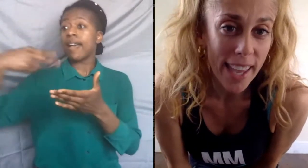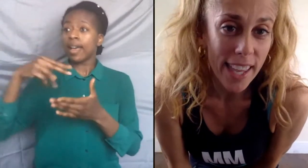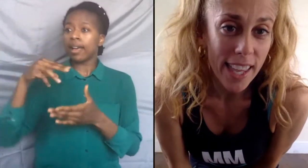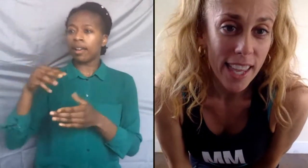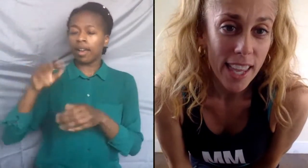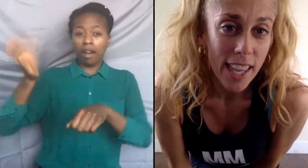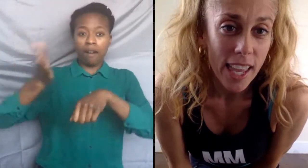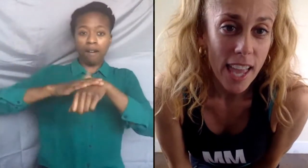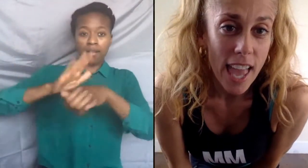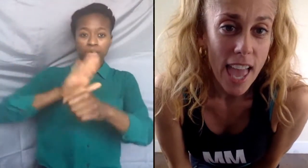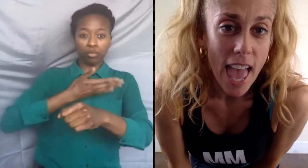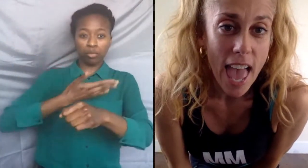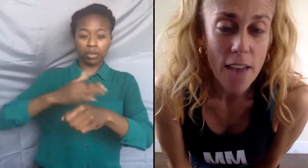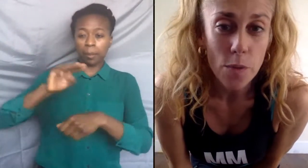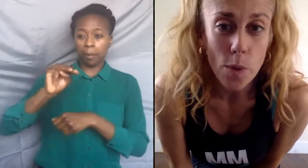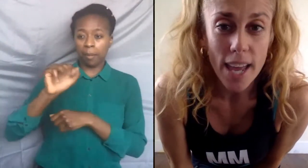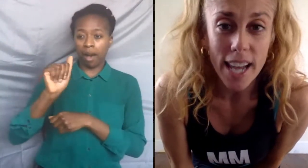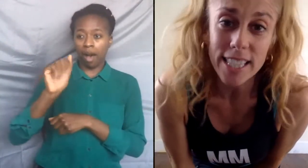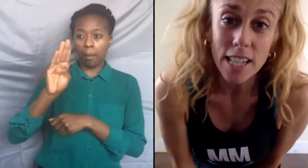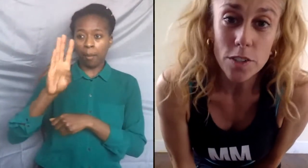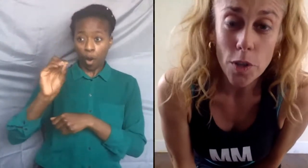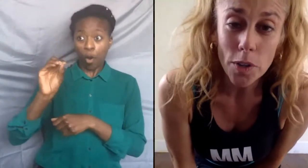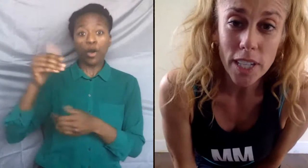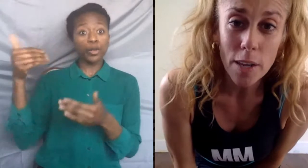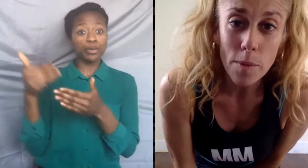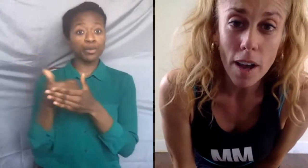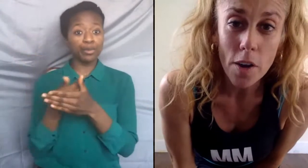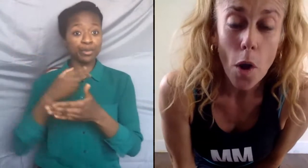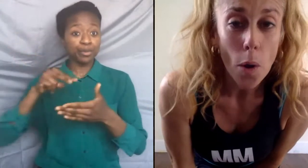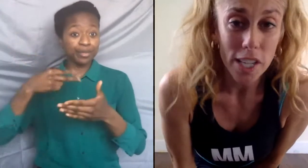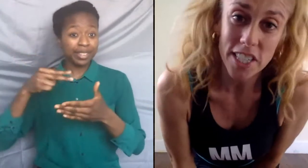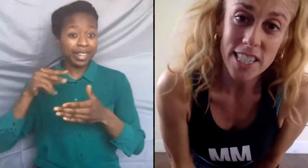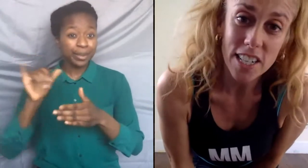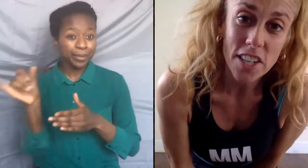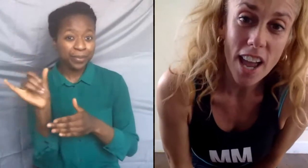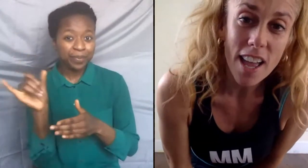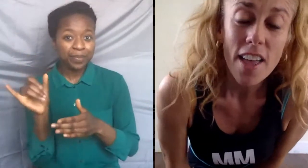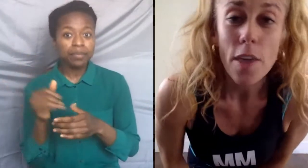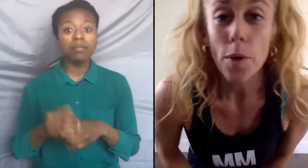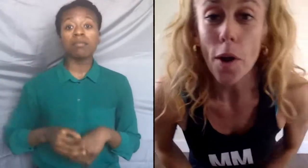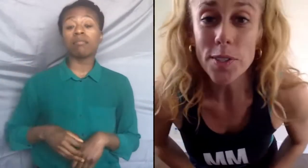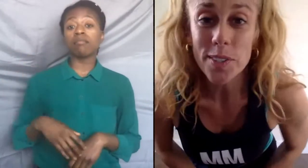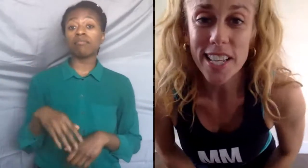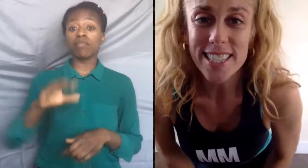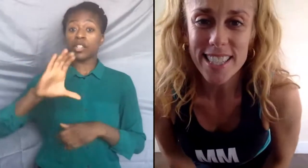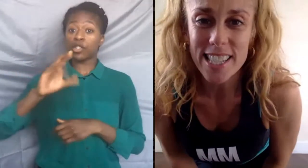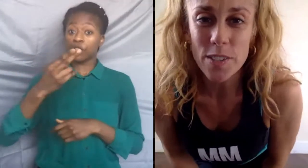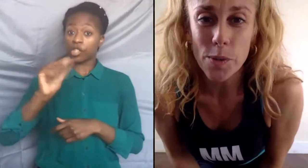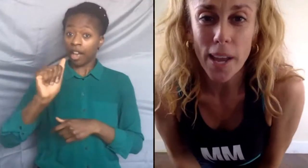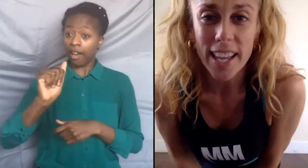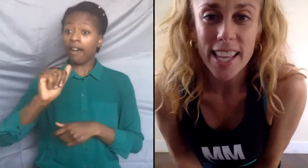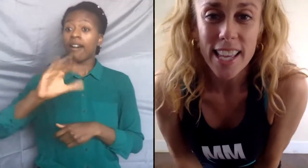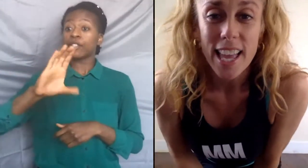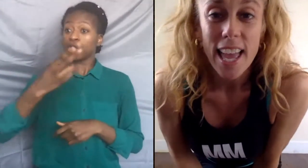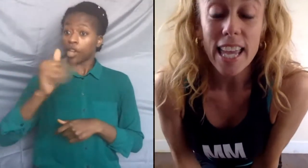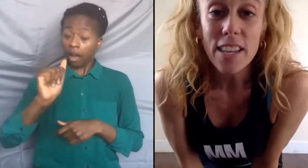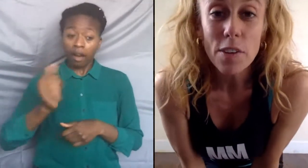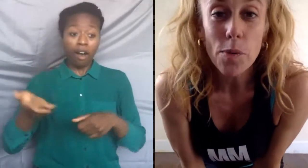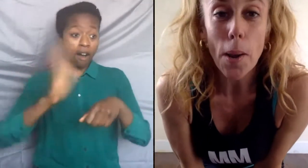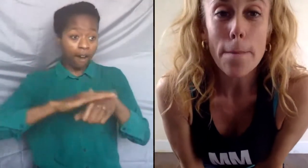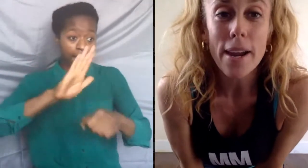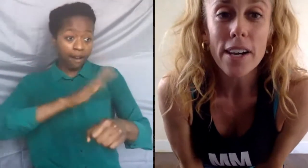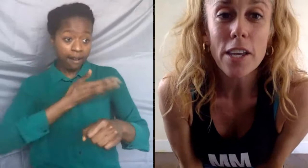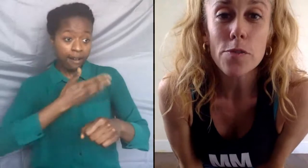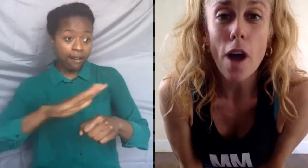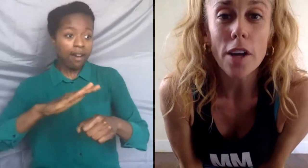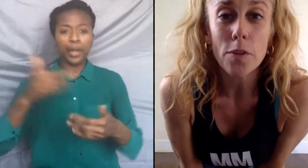way. And when a danzón came on, or a cha-cha-cha, they would also dance in this new way. Even